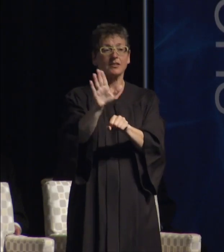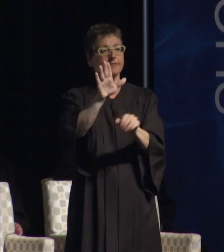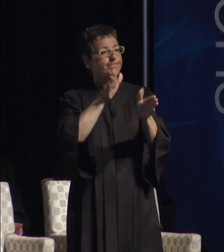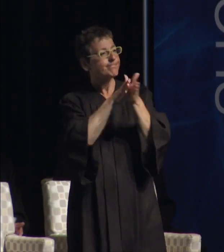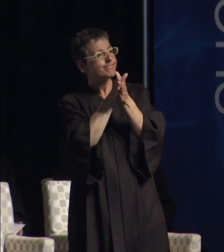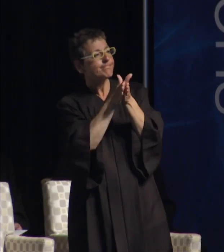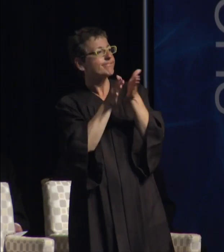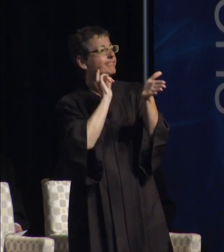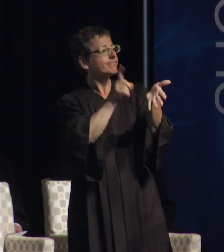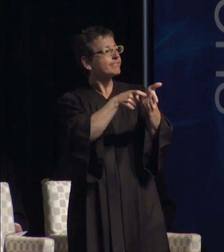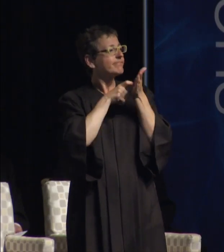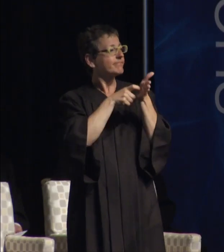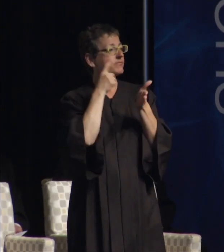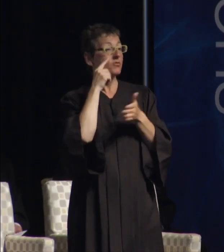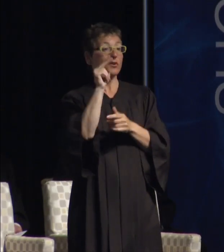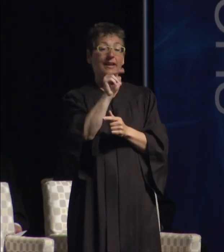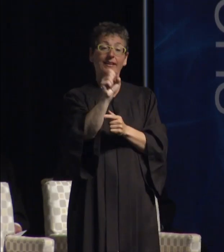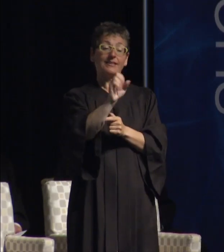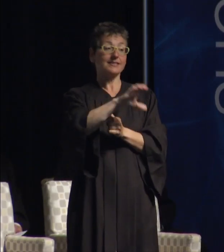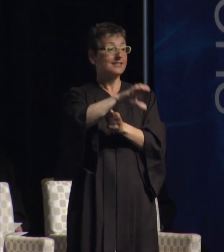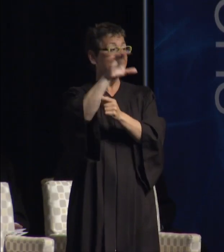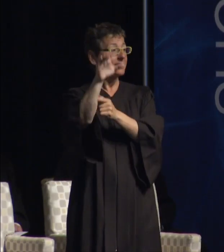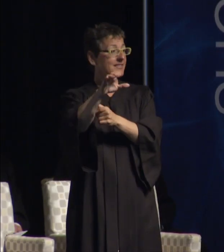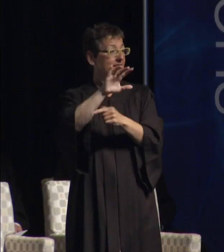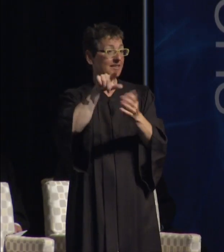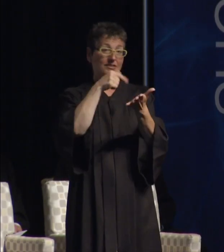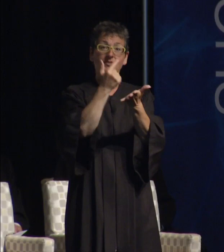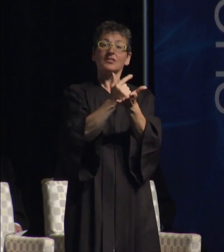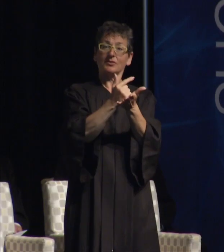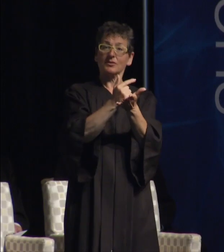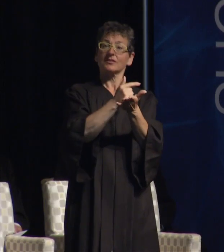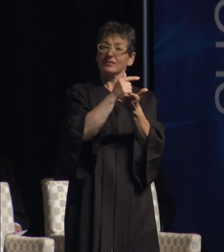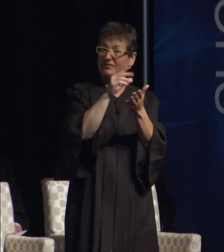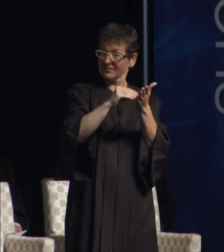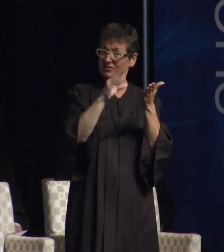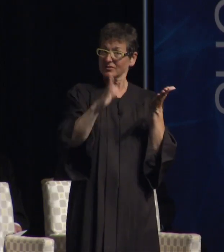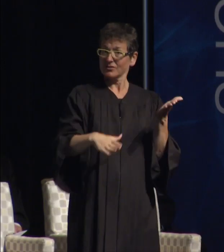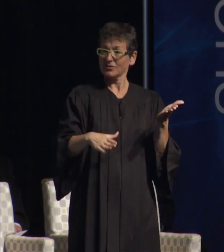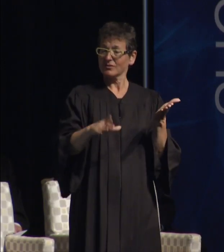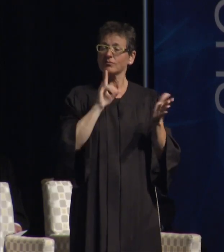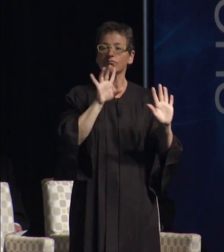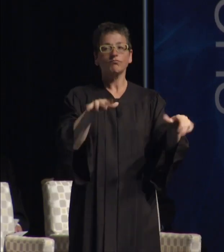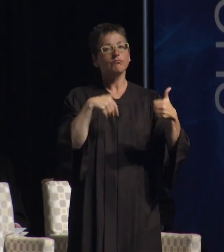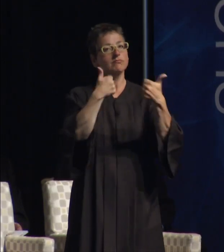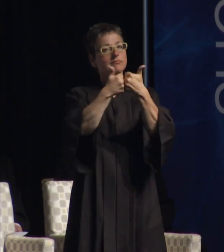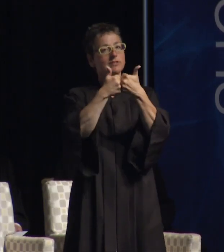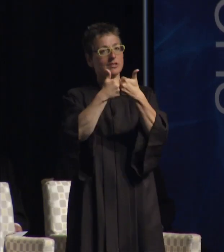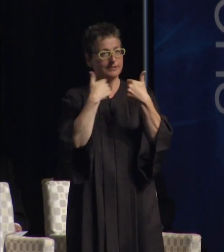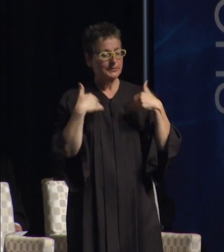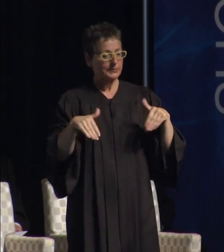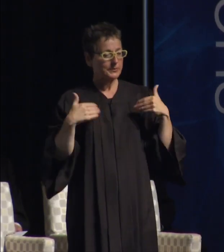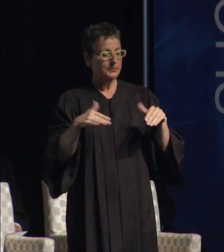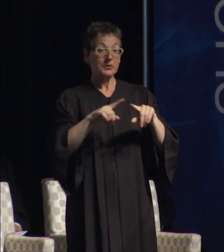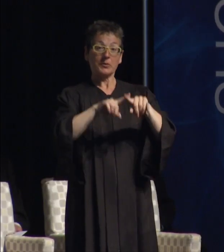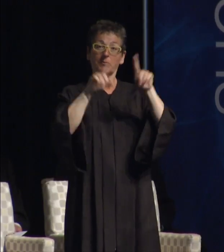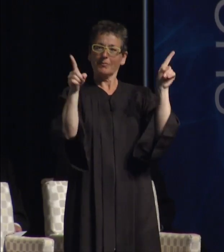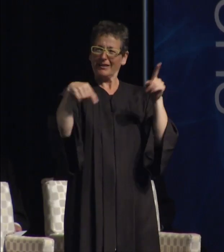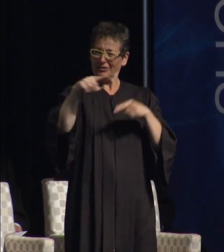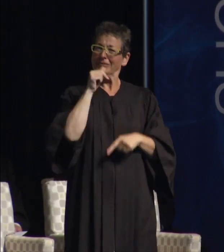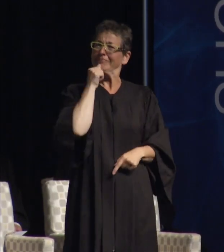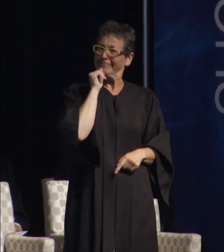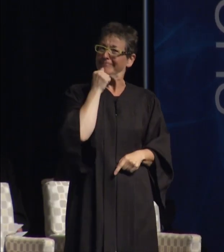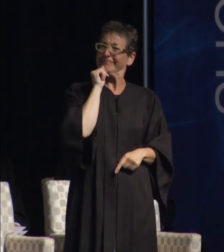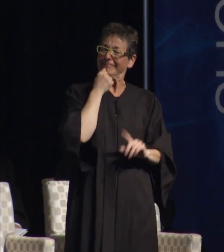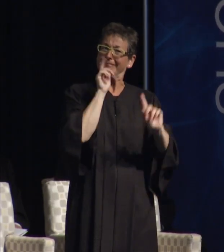required to be a successful NSCC student is very significant and challenging. However, you have all persevered,